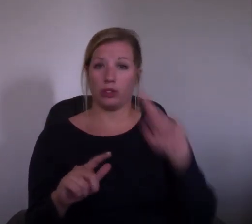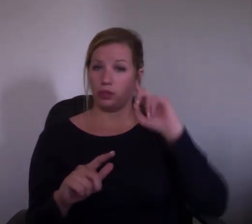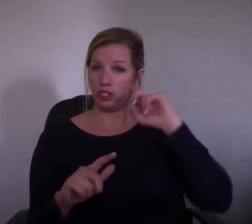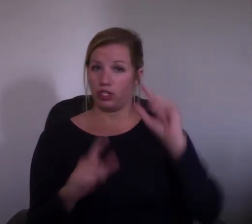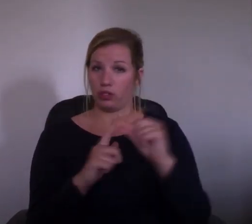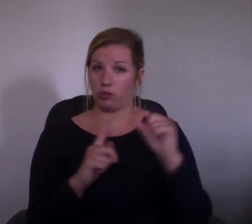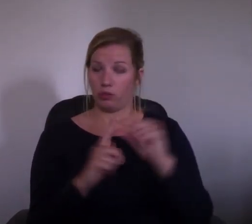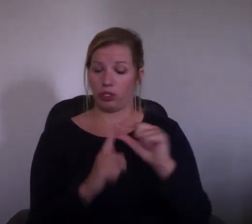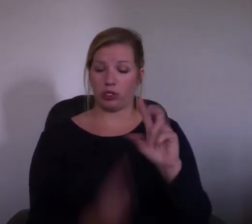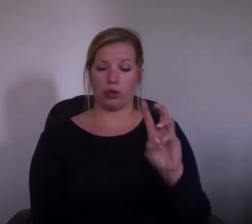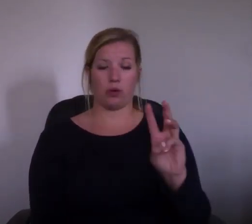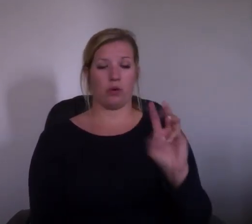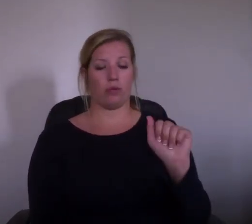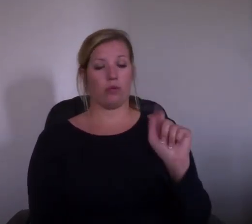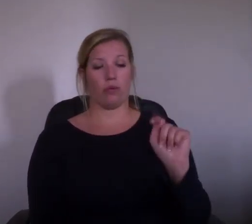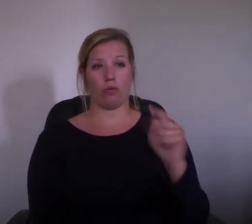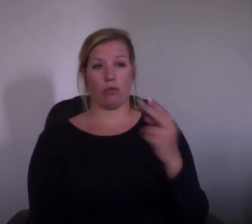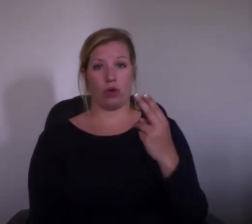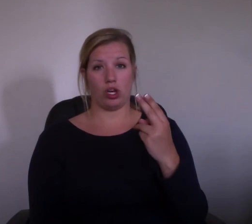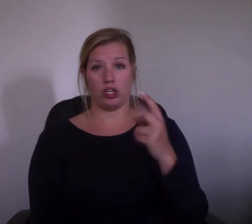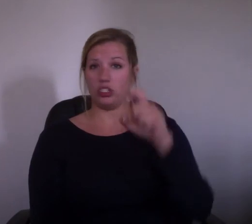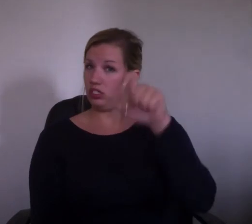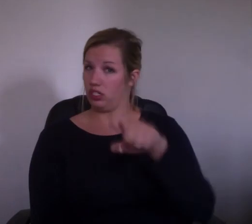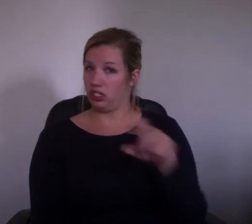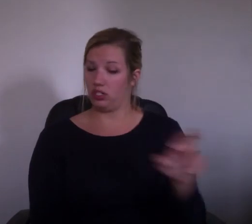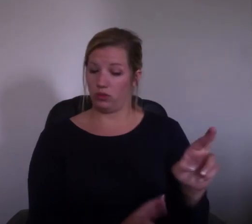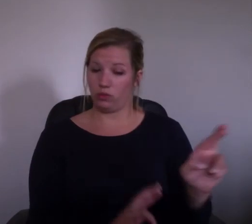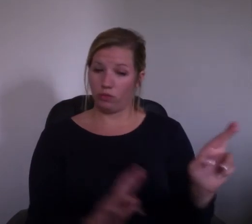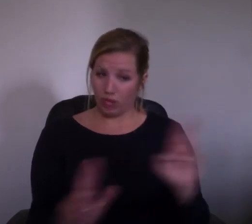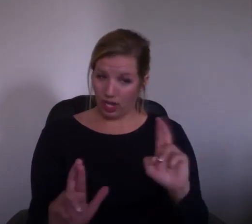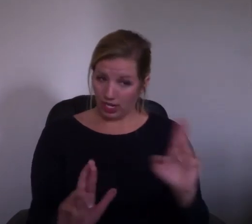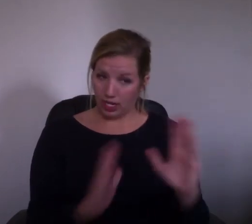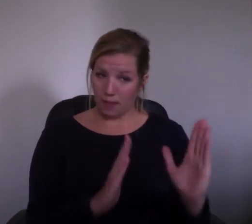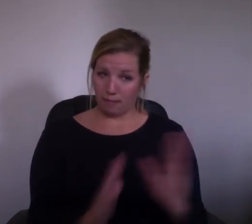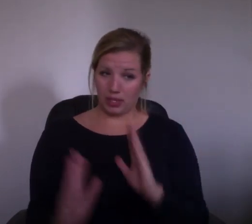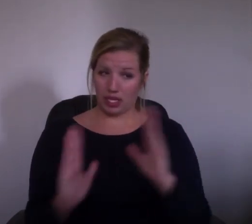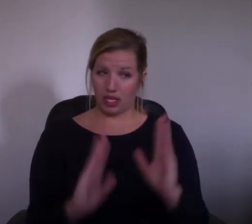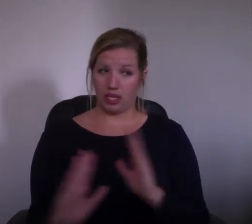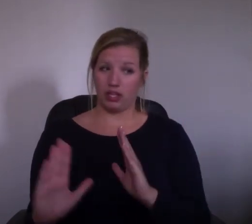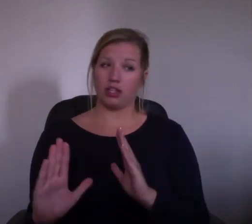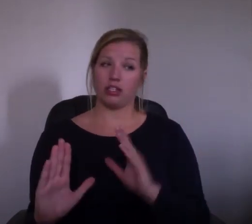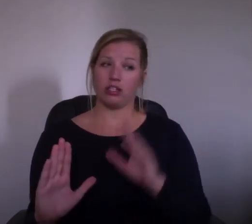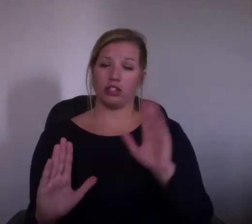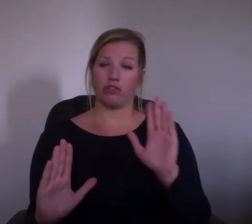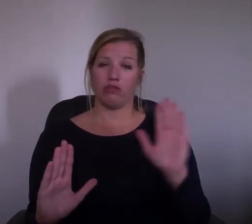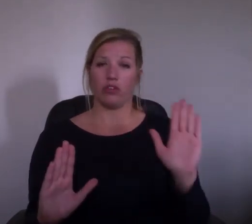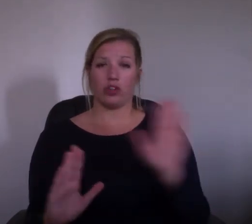it's time to start initiating your plan, putting your plan in motion so that you can take care of your